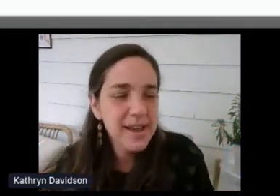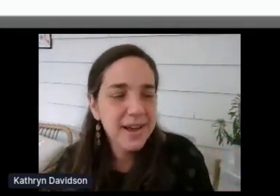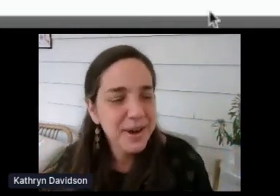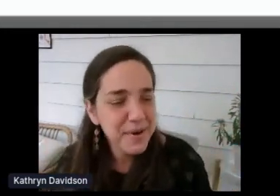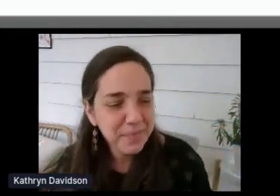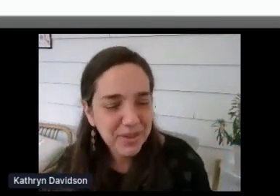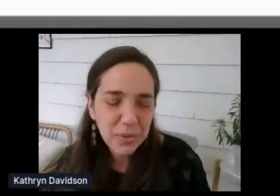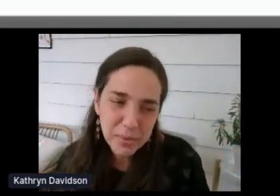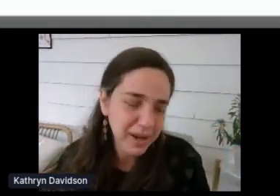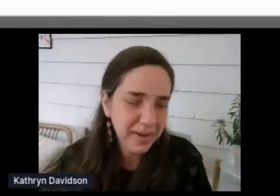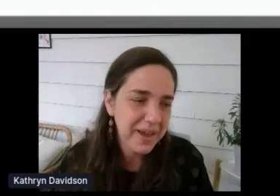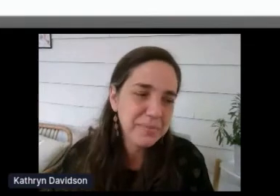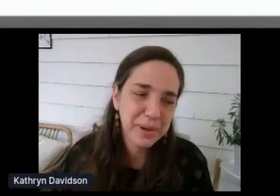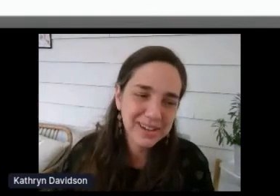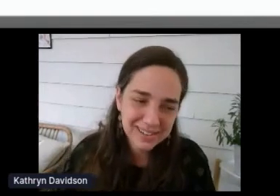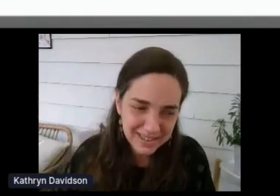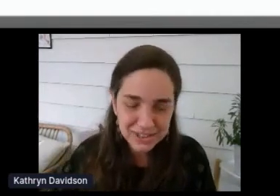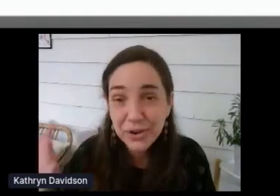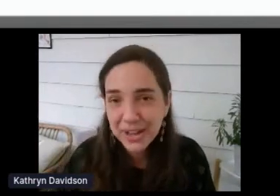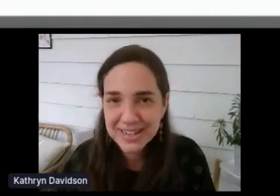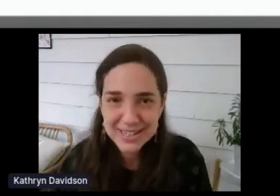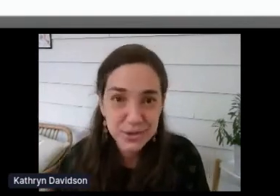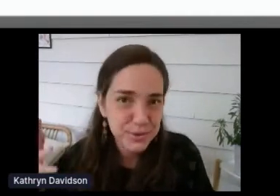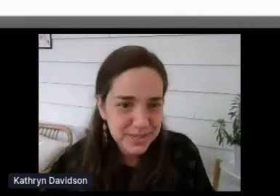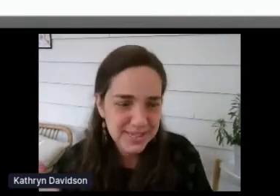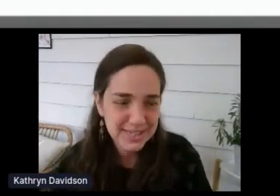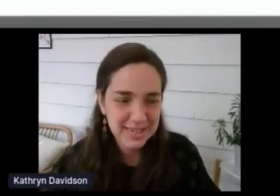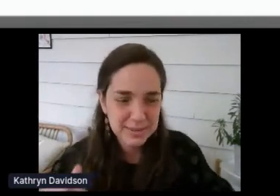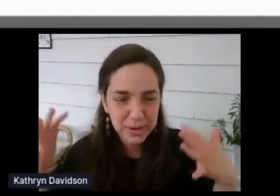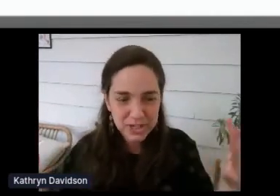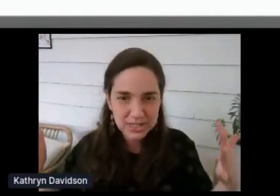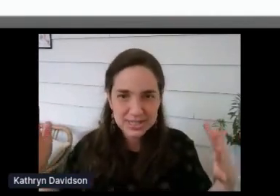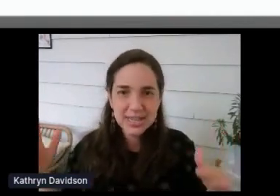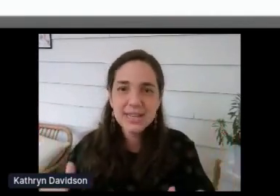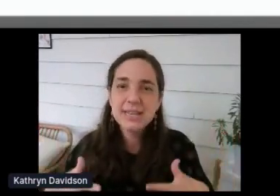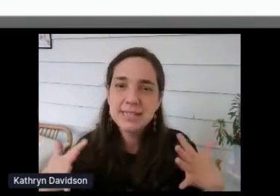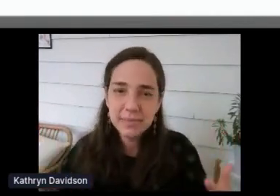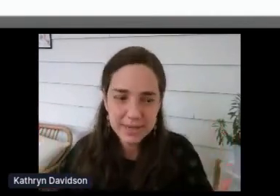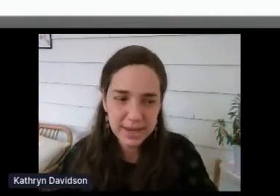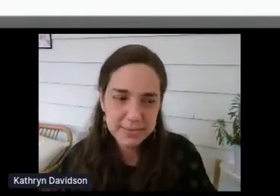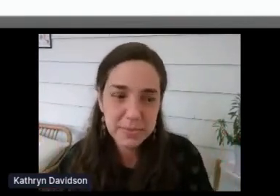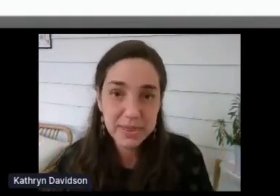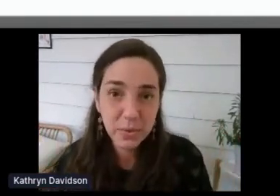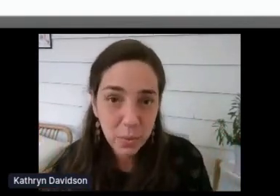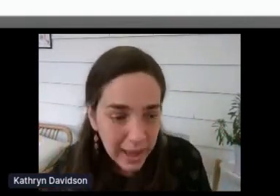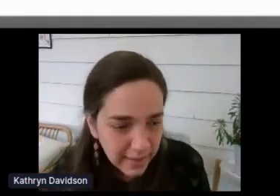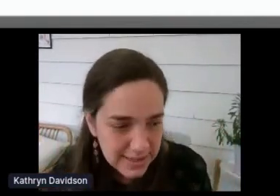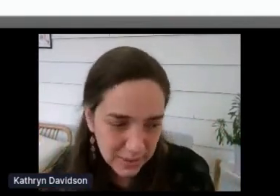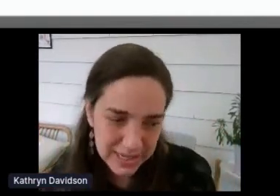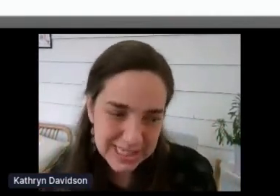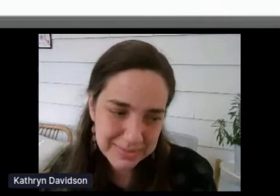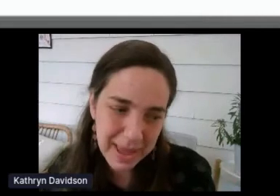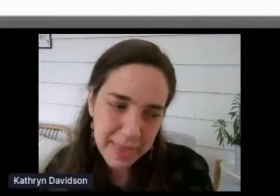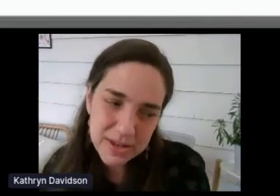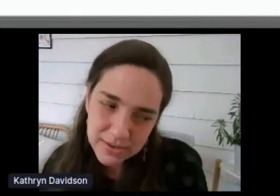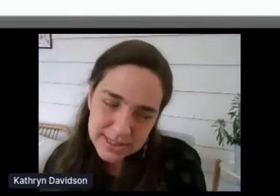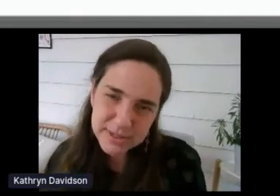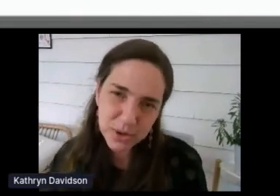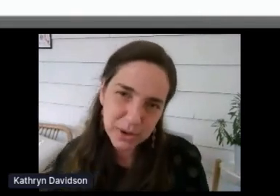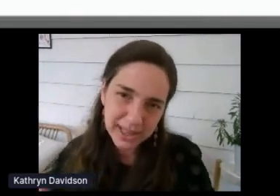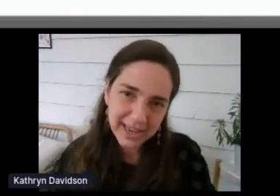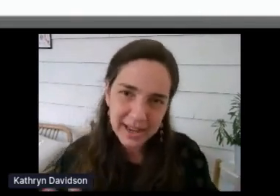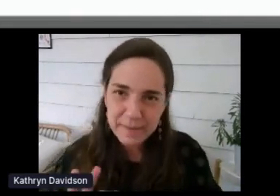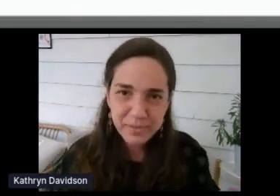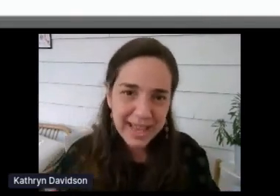right? So we're working on that. But the general idea is that you do see these expressions sometimes, but they're way less crisp, and they don't